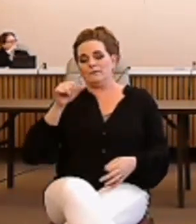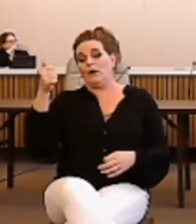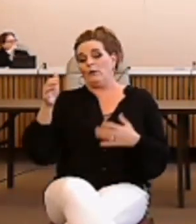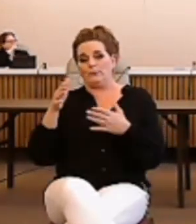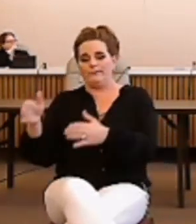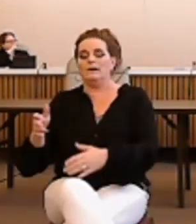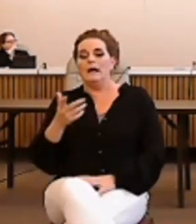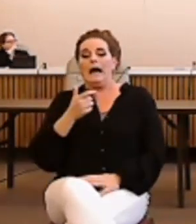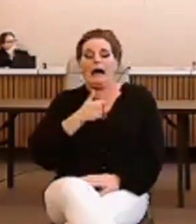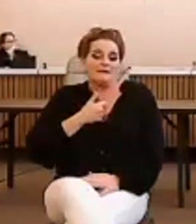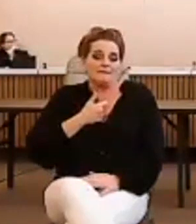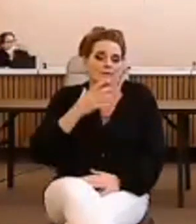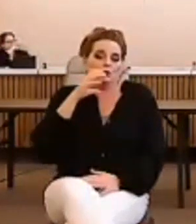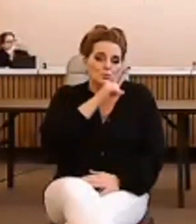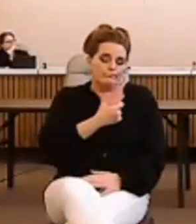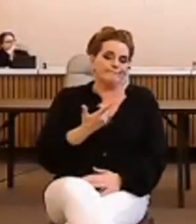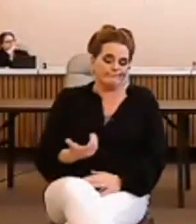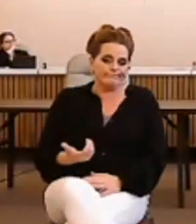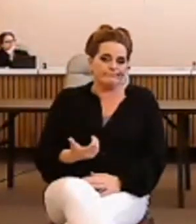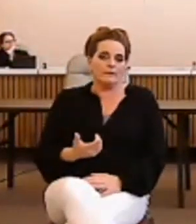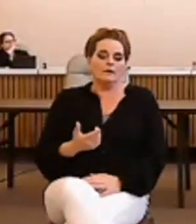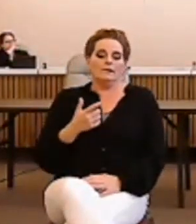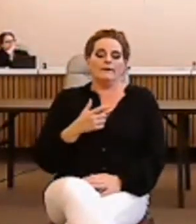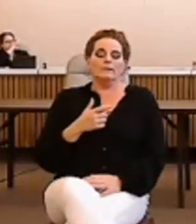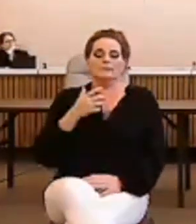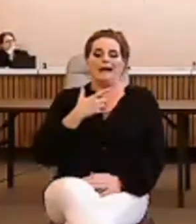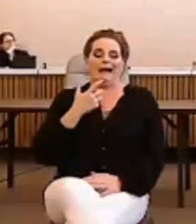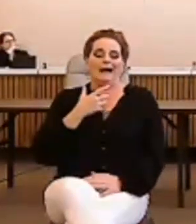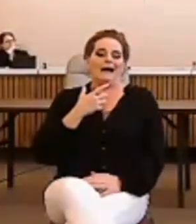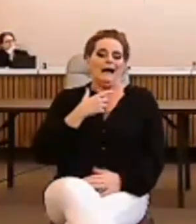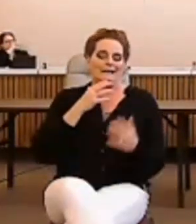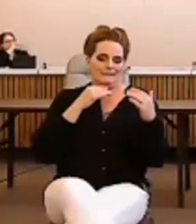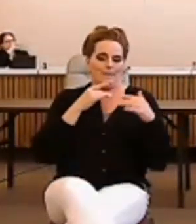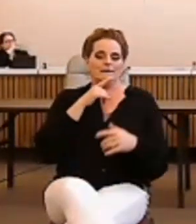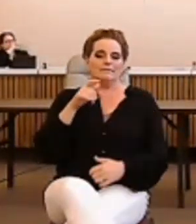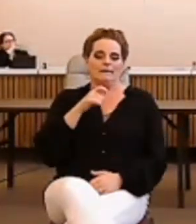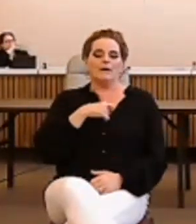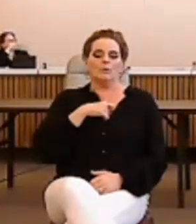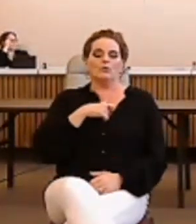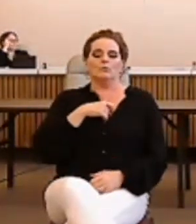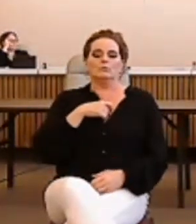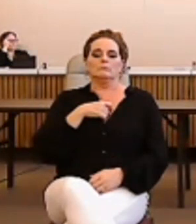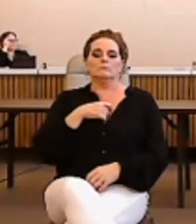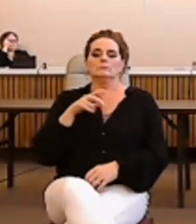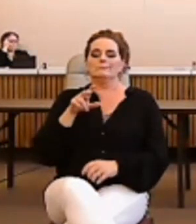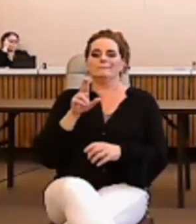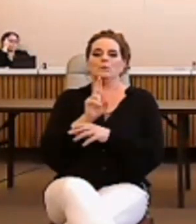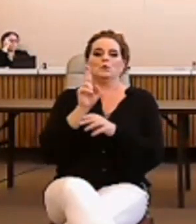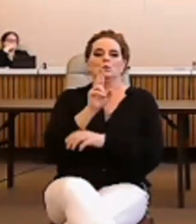suspect, in fact, we queried with Sean, I fully expect them to go the west side route because it's just much